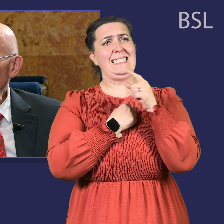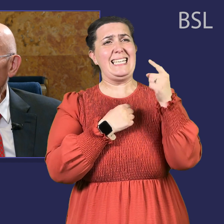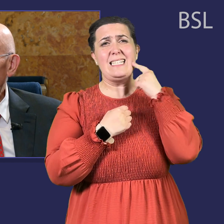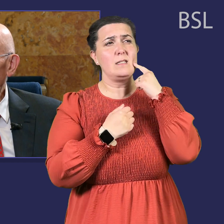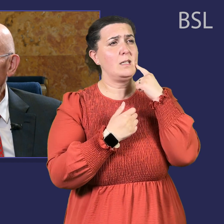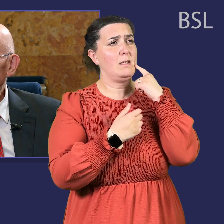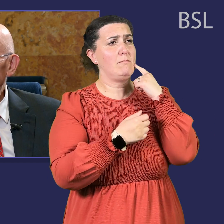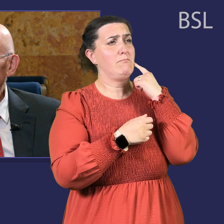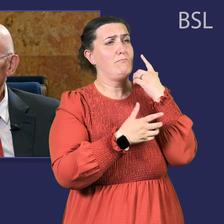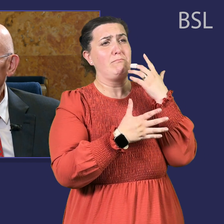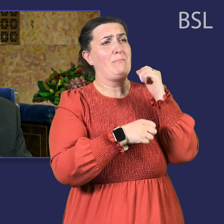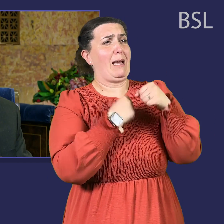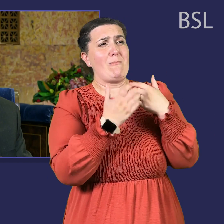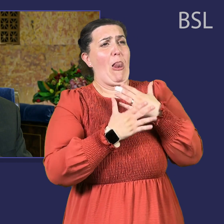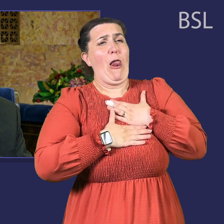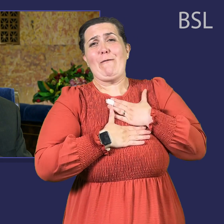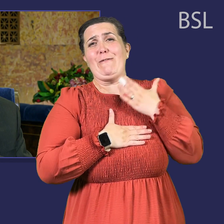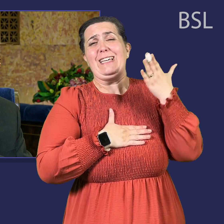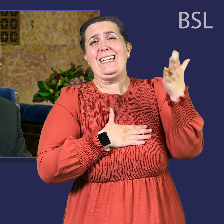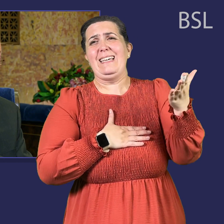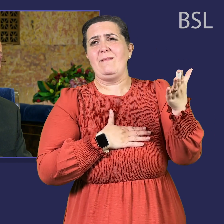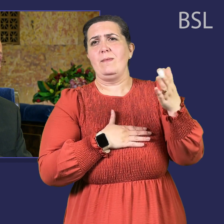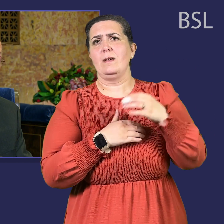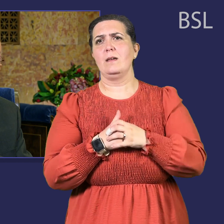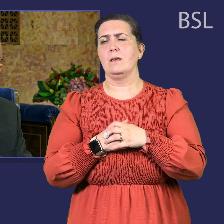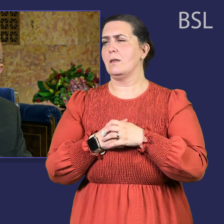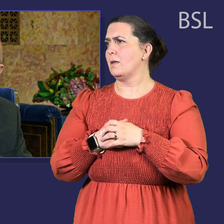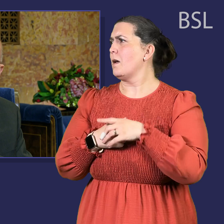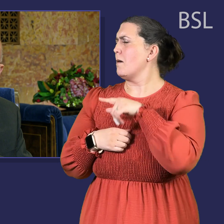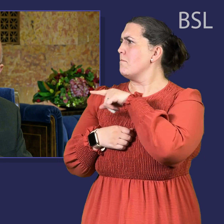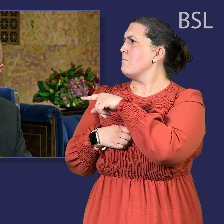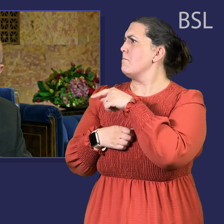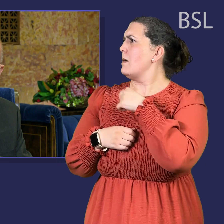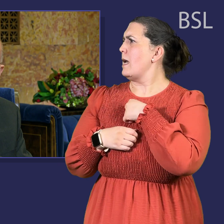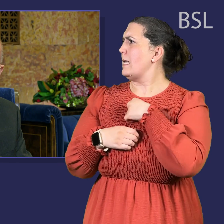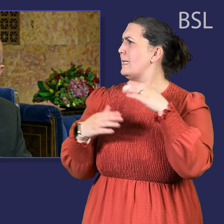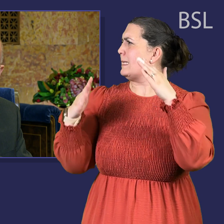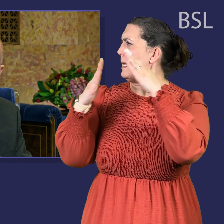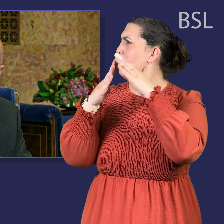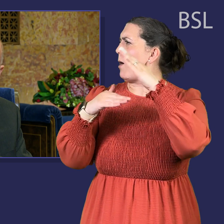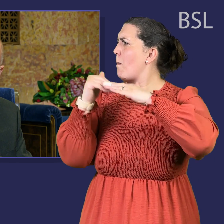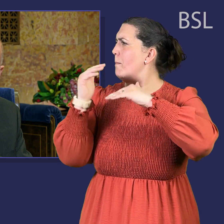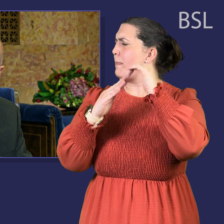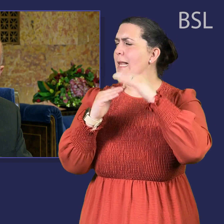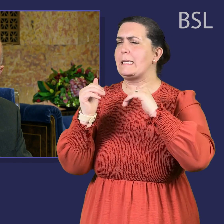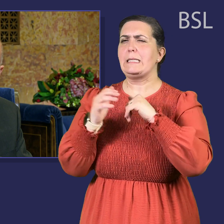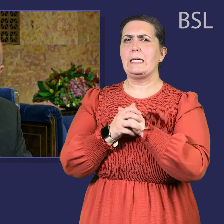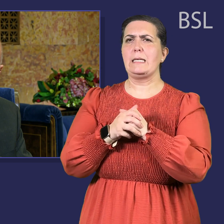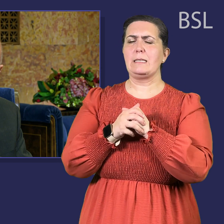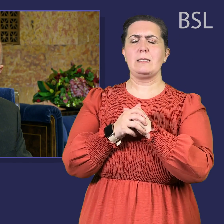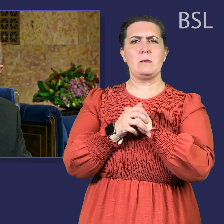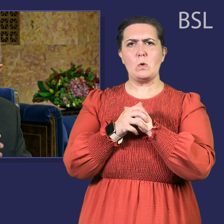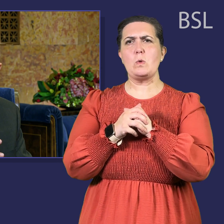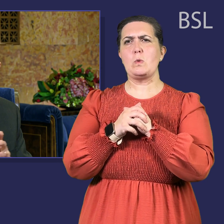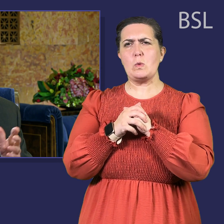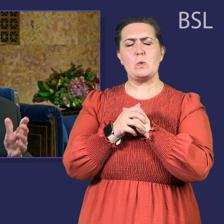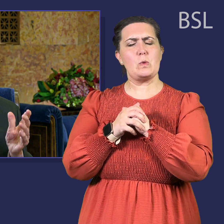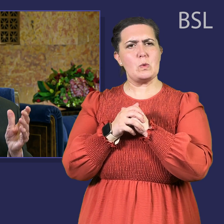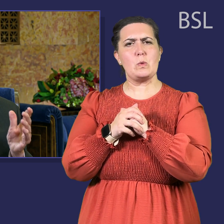He's easy to love. But actually, the temple building is a lot the same. As I say to